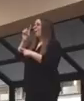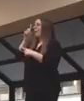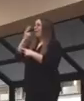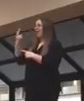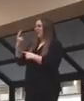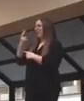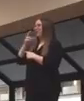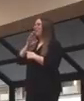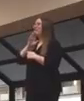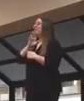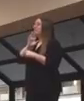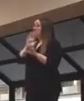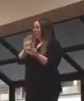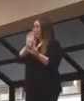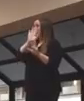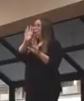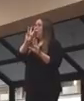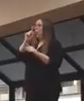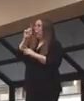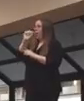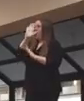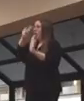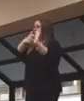Again, I am not an expert of ODHH.